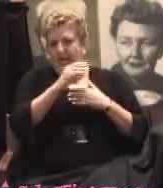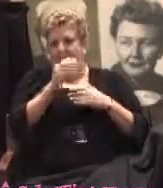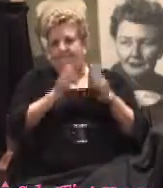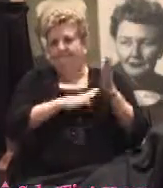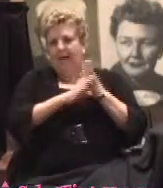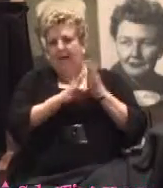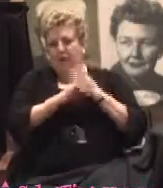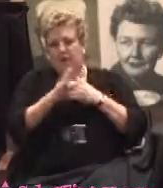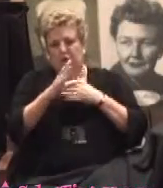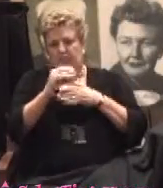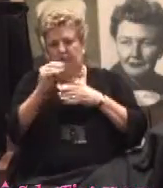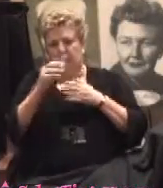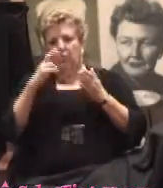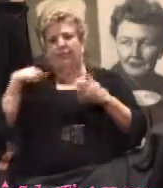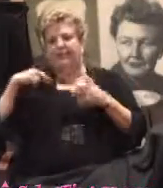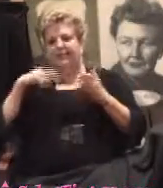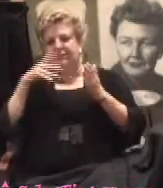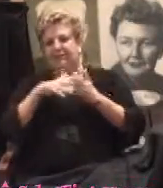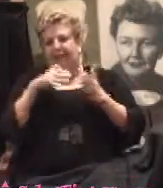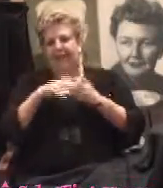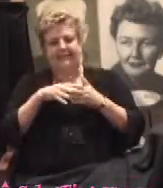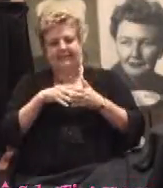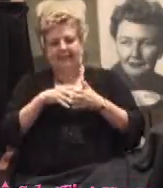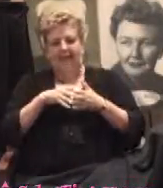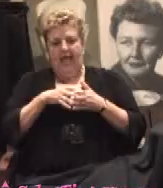the back. I thought it's embarrassing. It must be in the back.